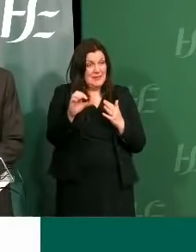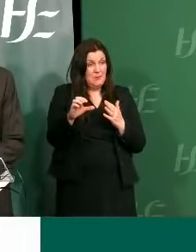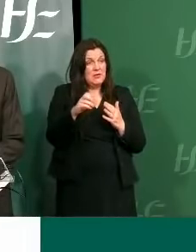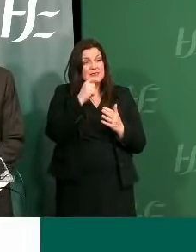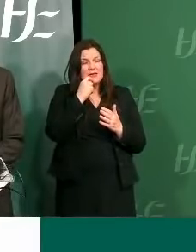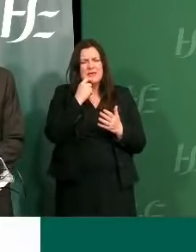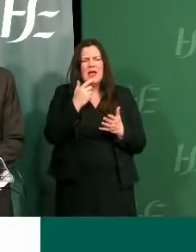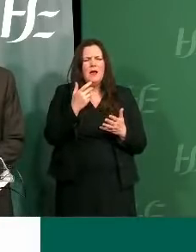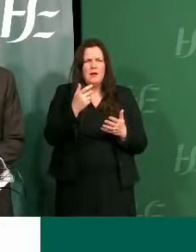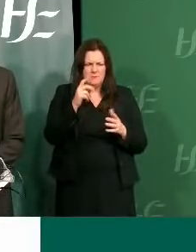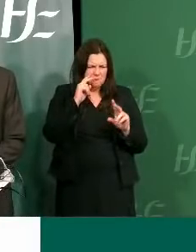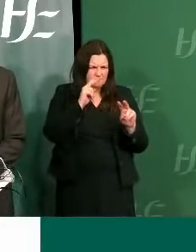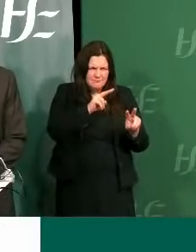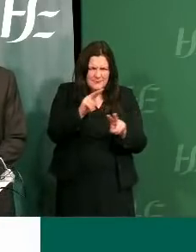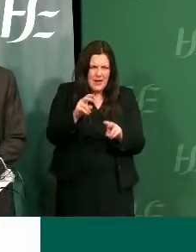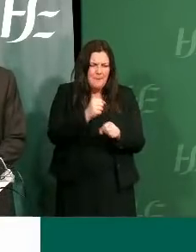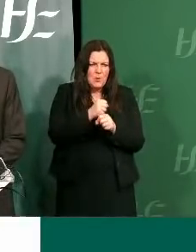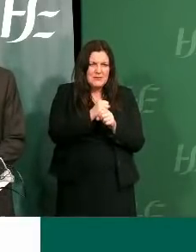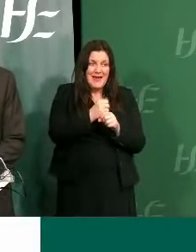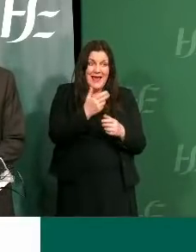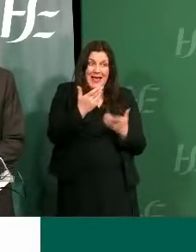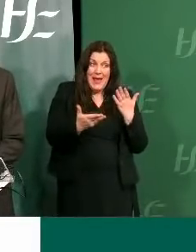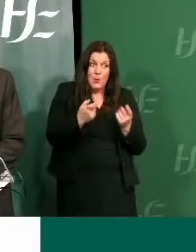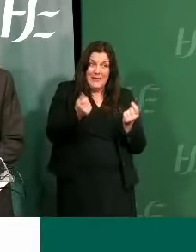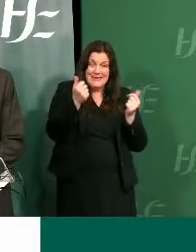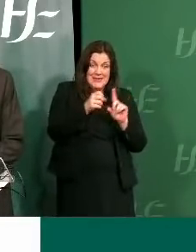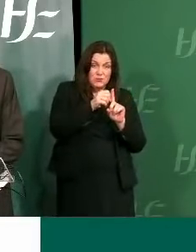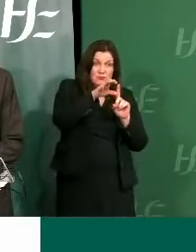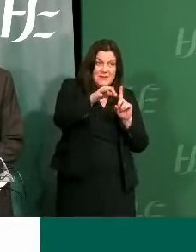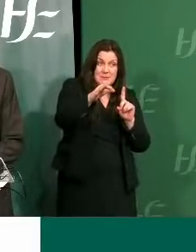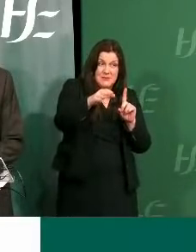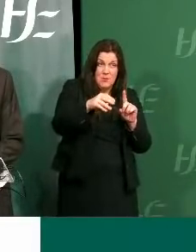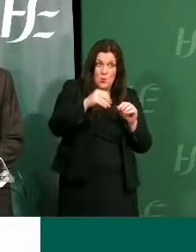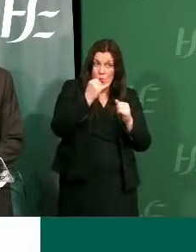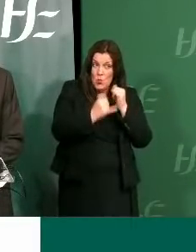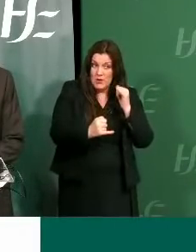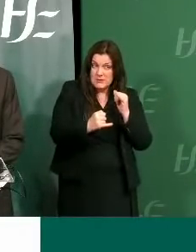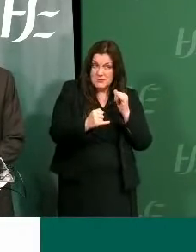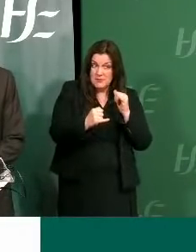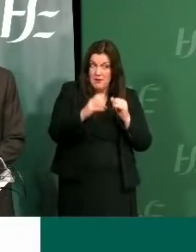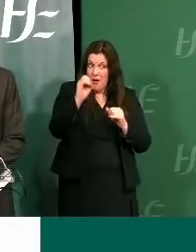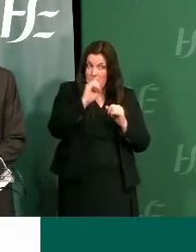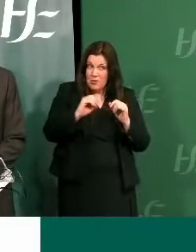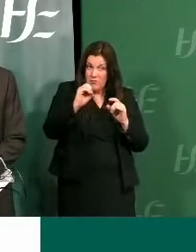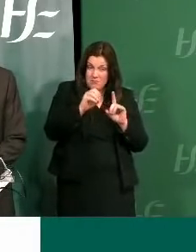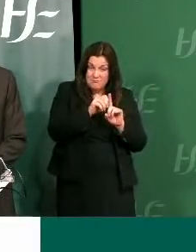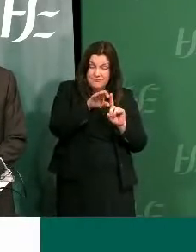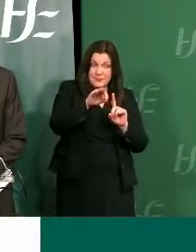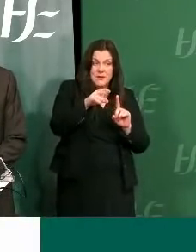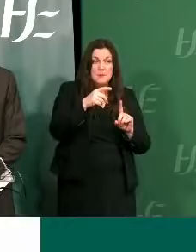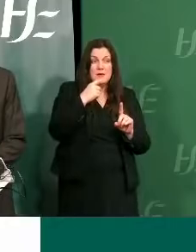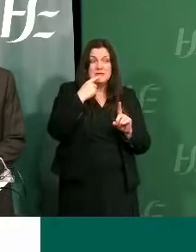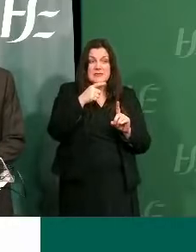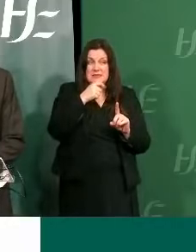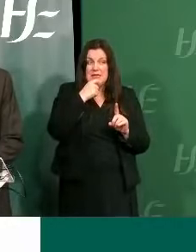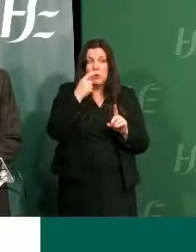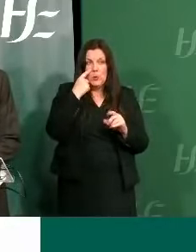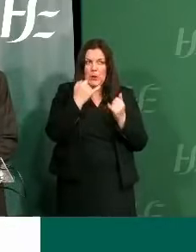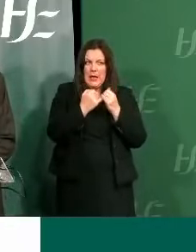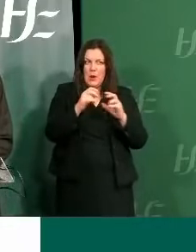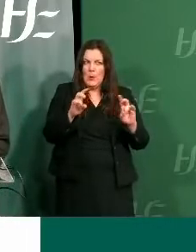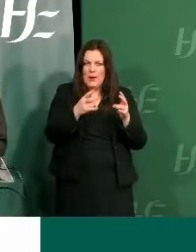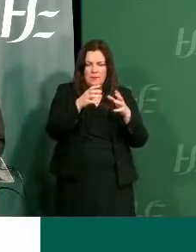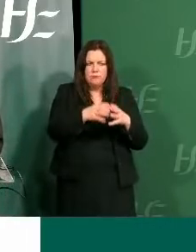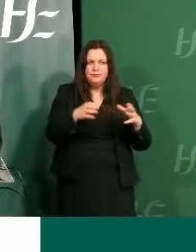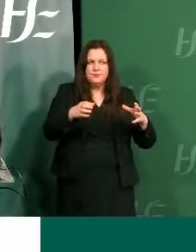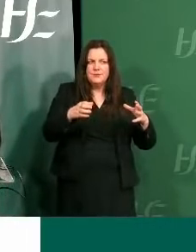criteria. Transmissibility remains unknown, but Omicron variant appears to have a growth advantage, and they forecast it could